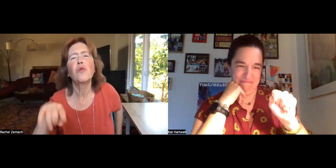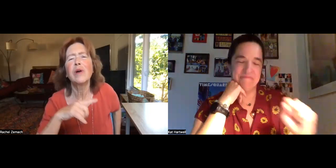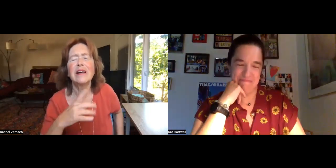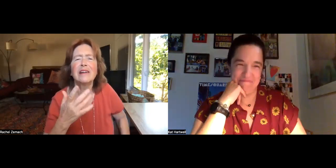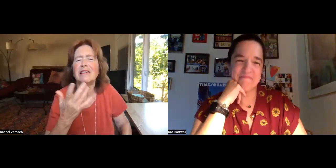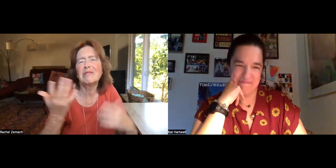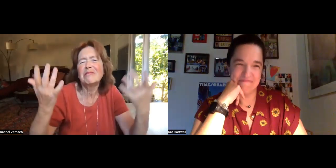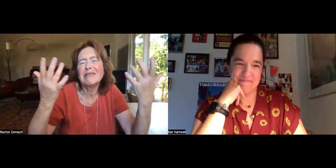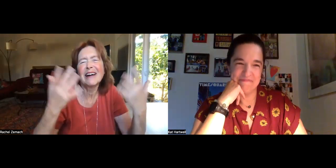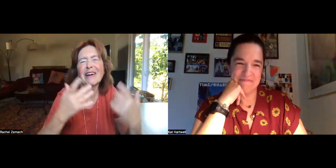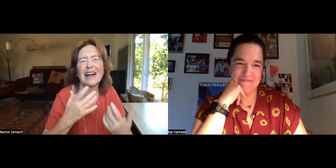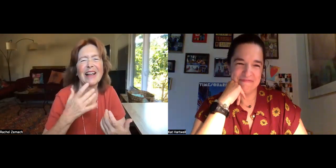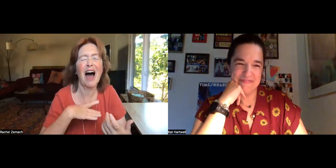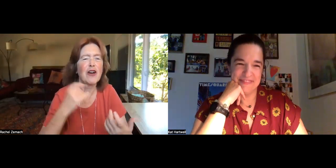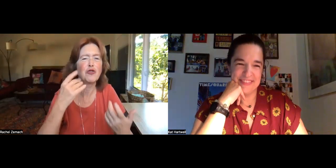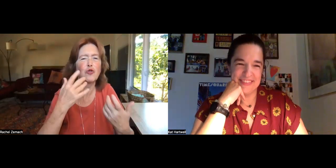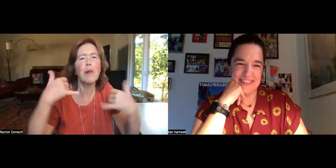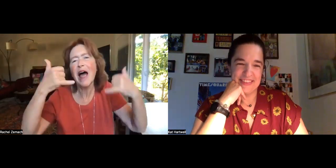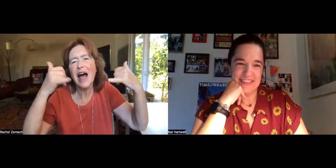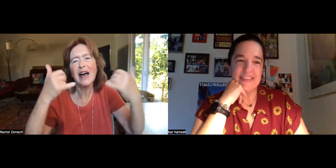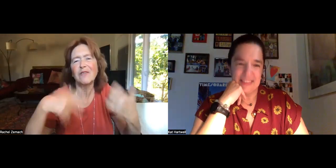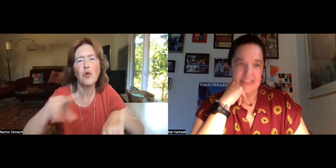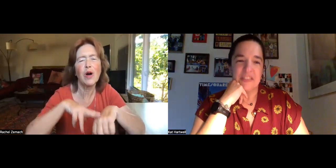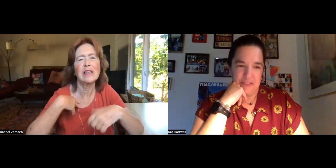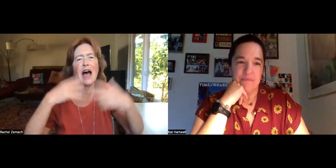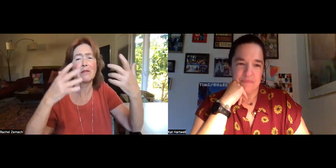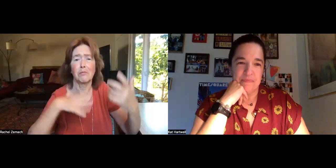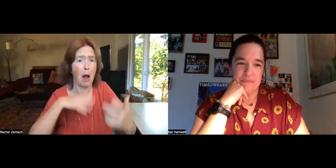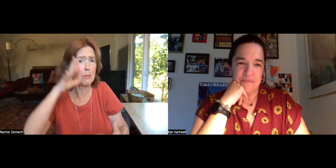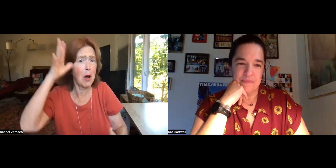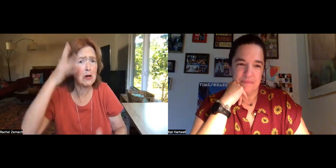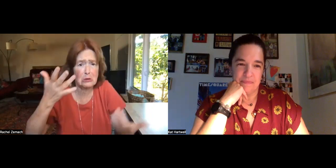We very love to play with that.